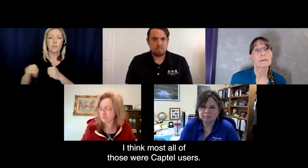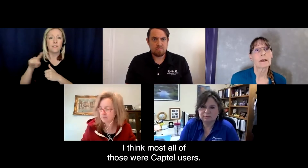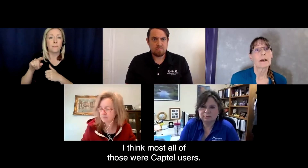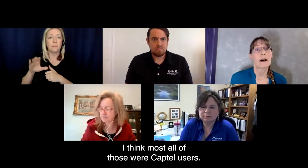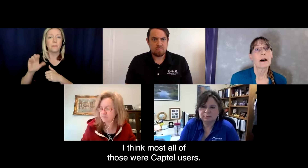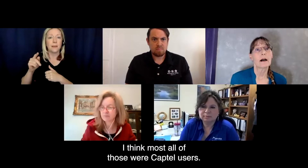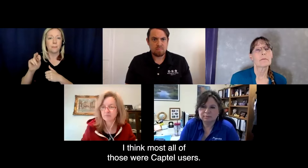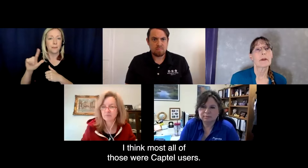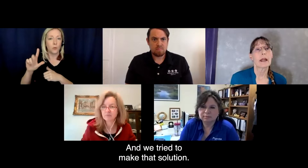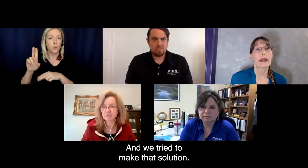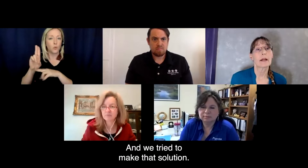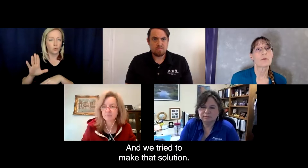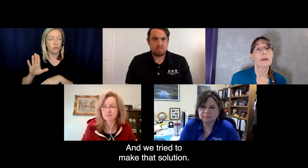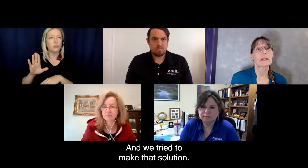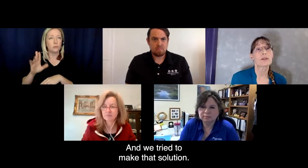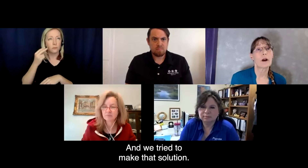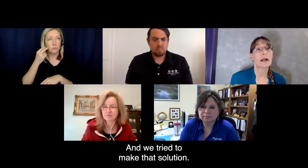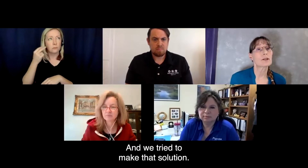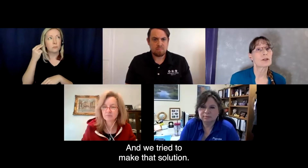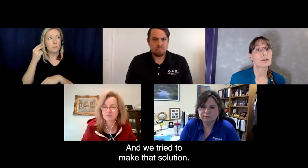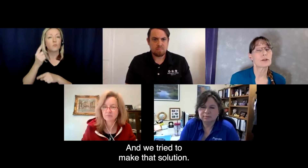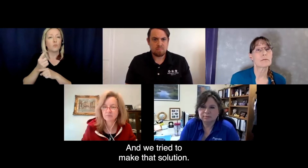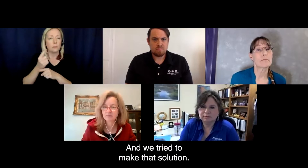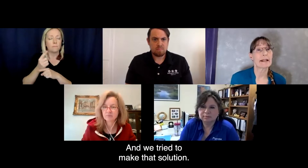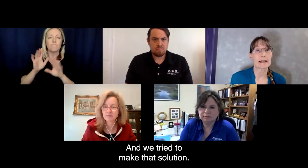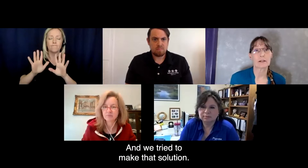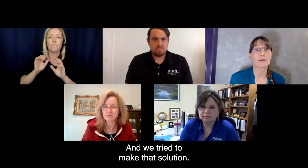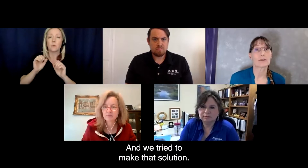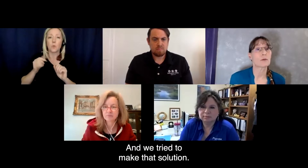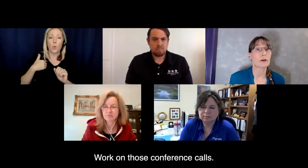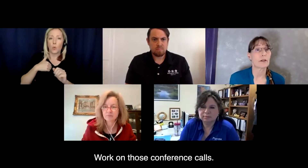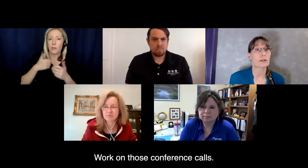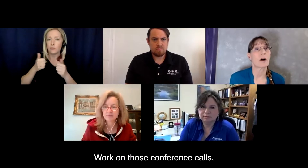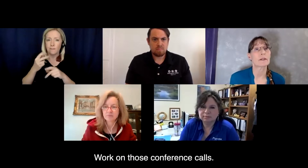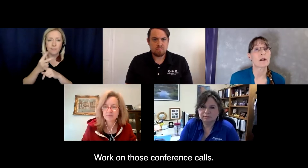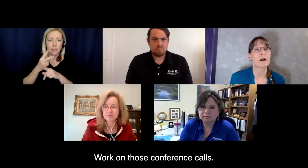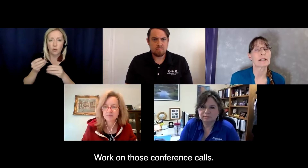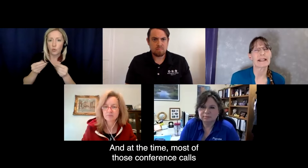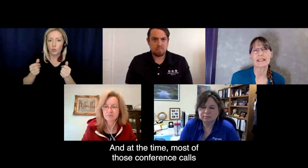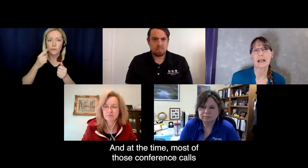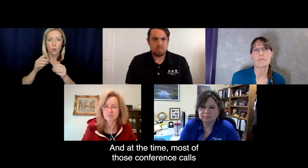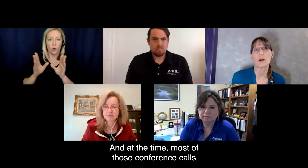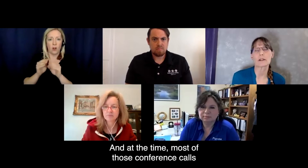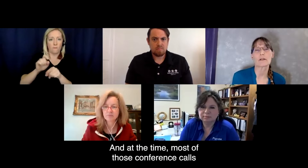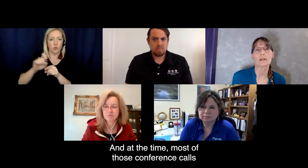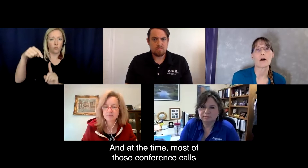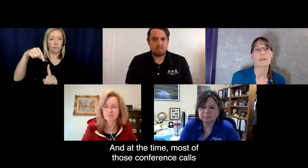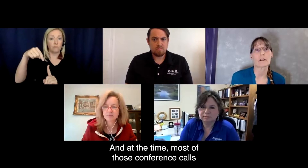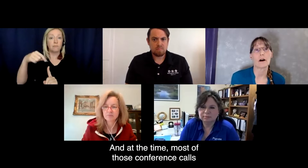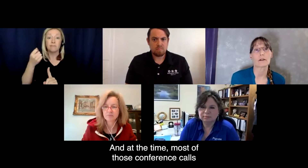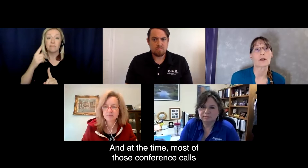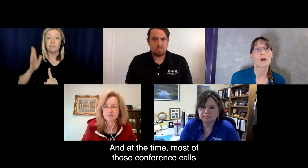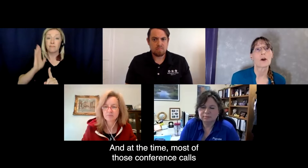users. And we tried to make that solution work on those conference calls. And at the time, most of those